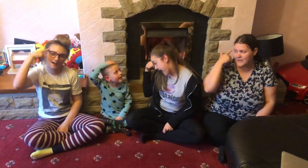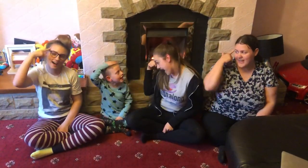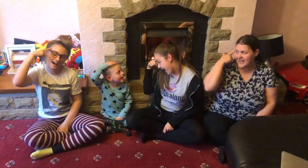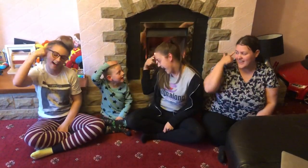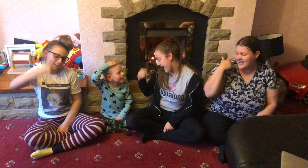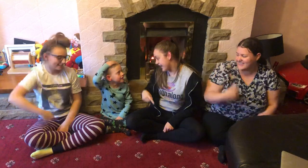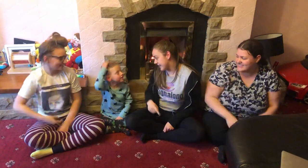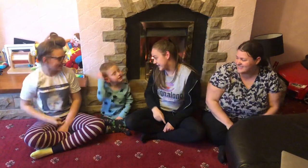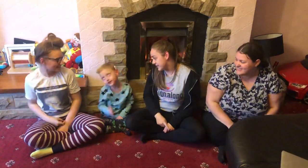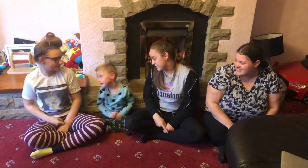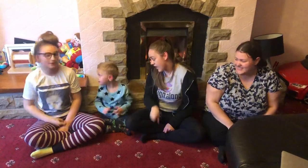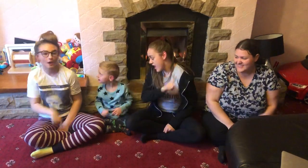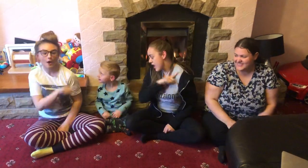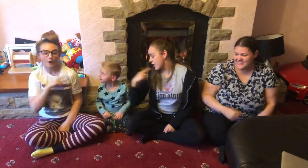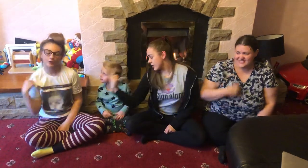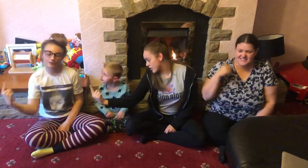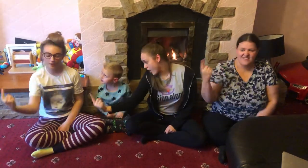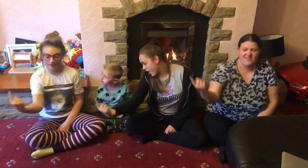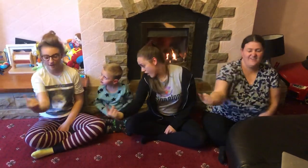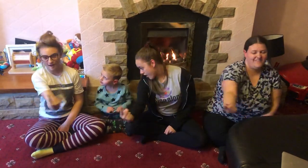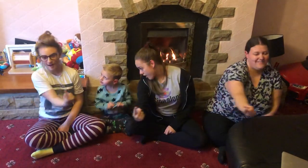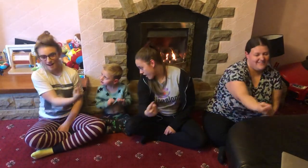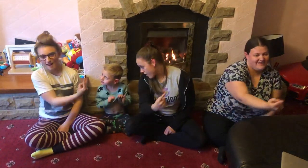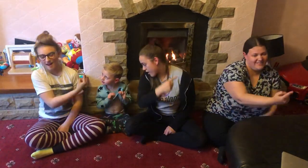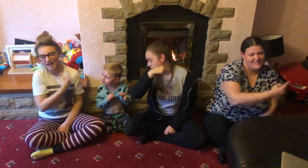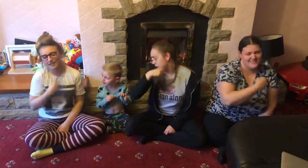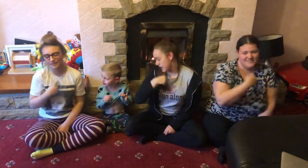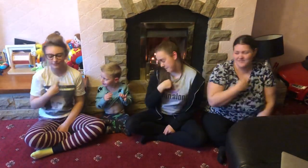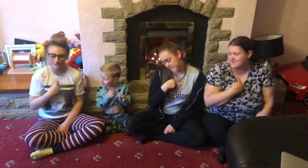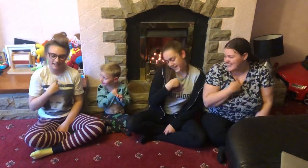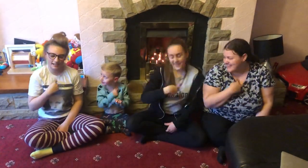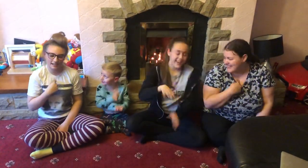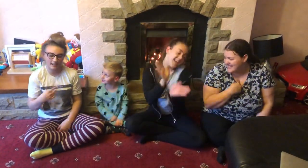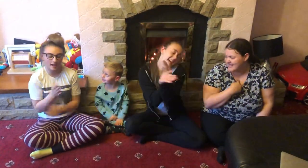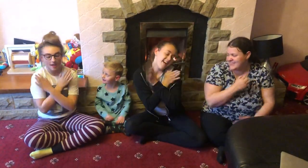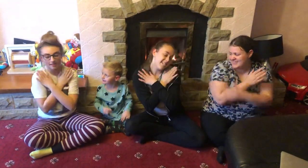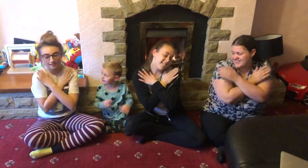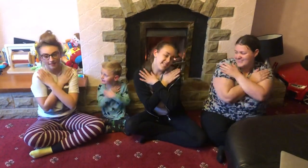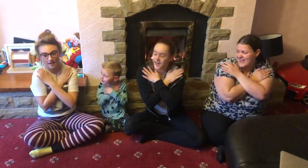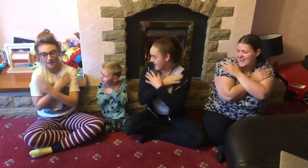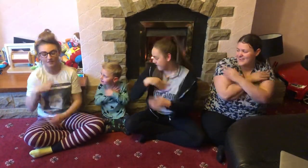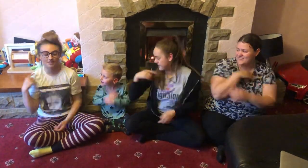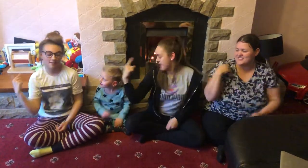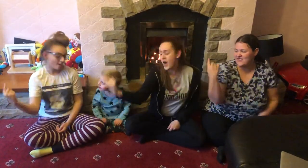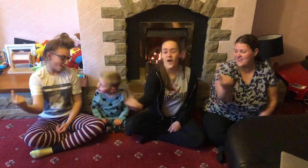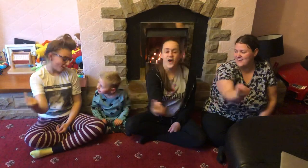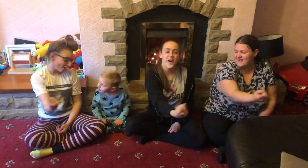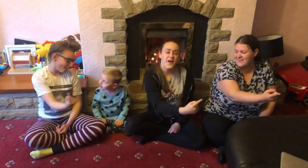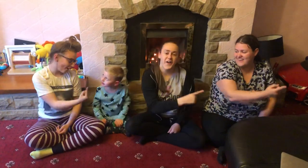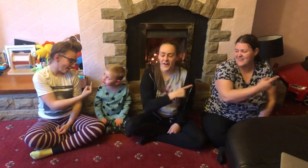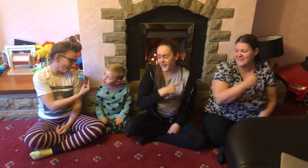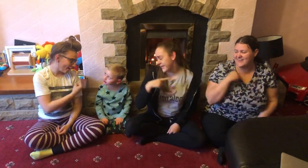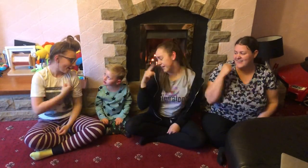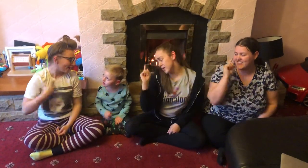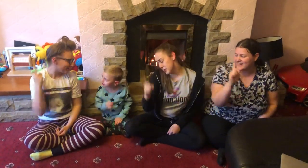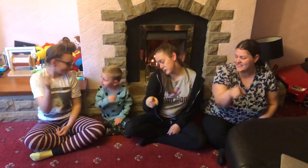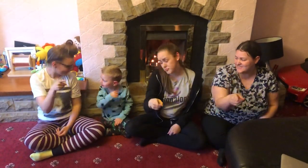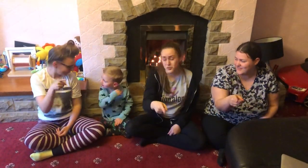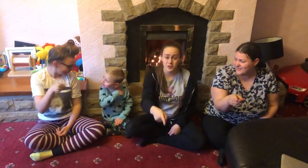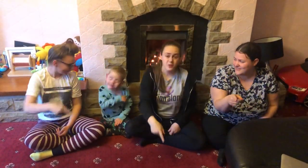mind. Cause all of me loves all of you.